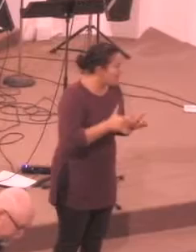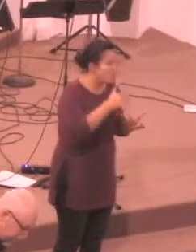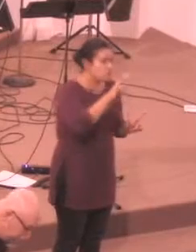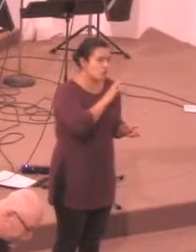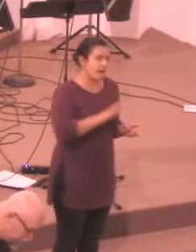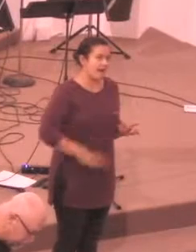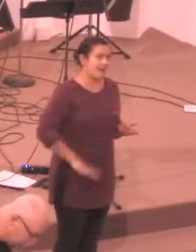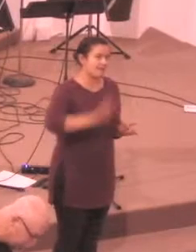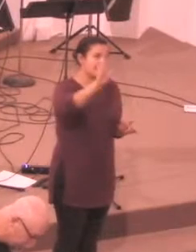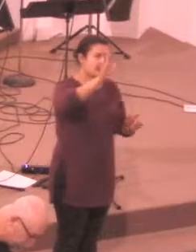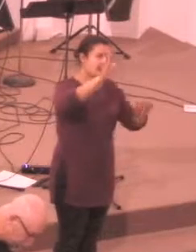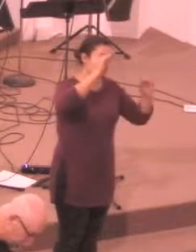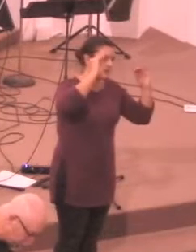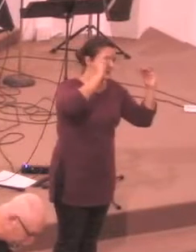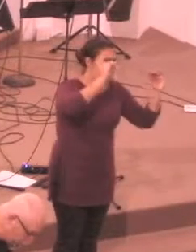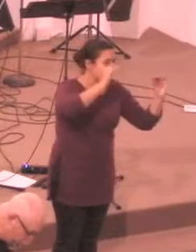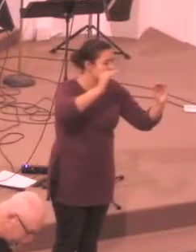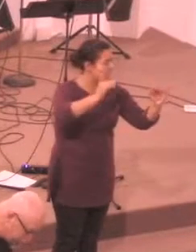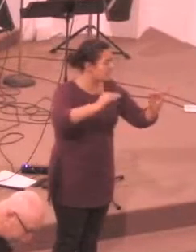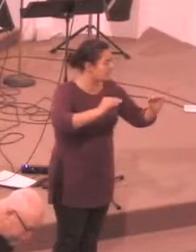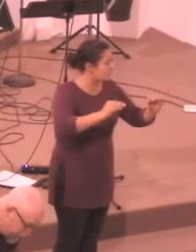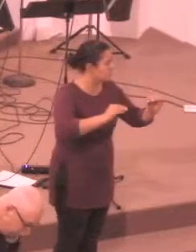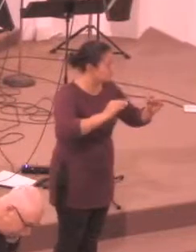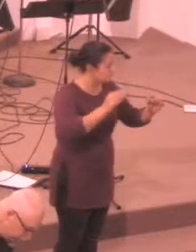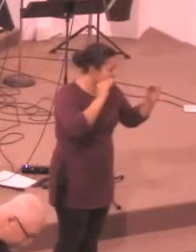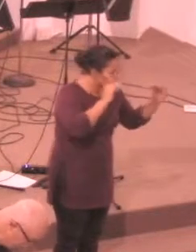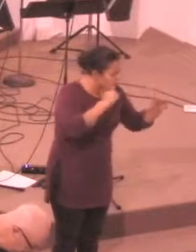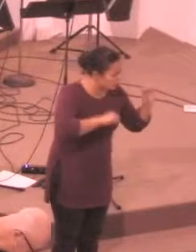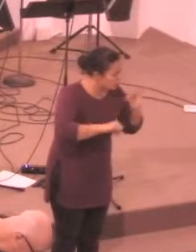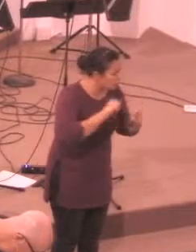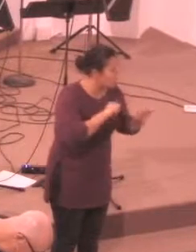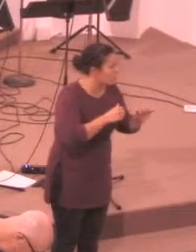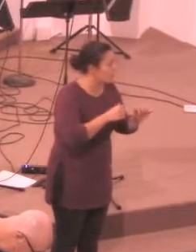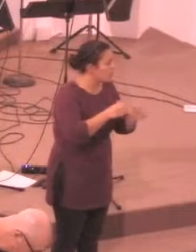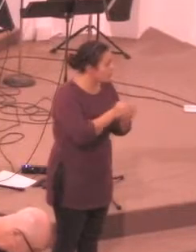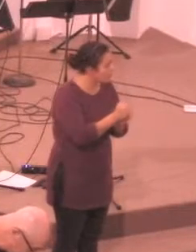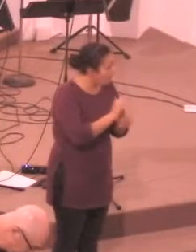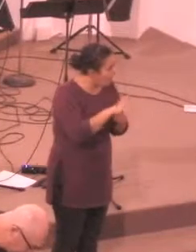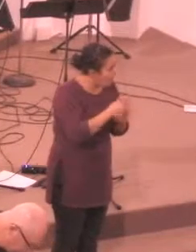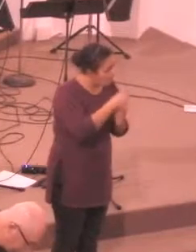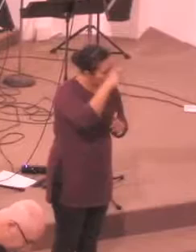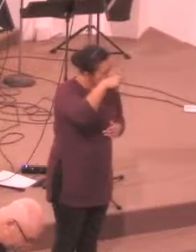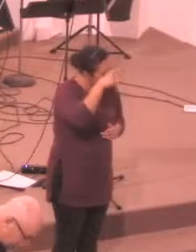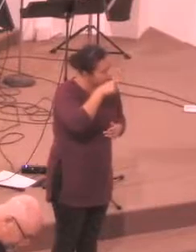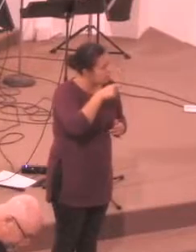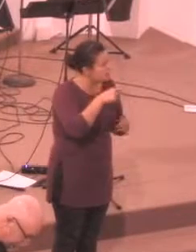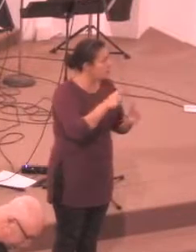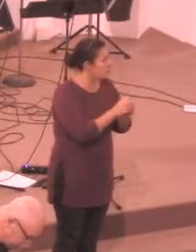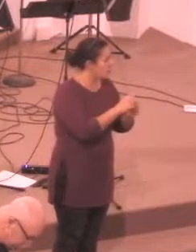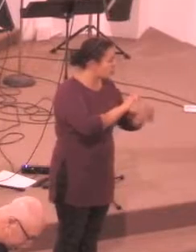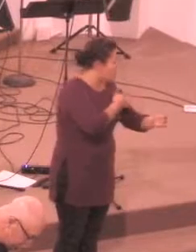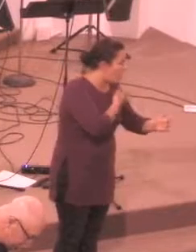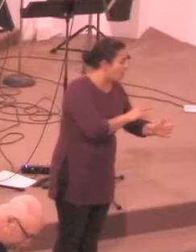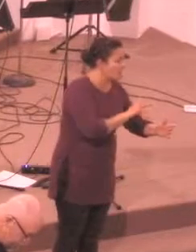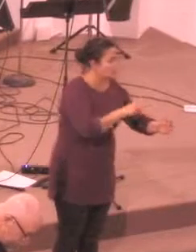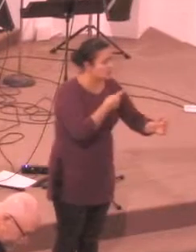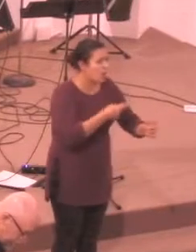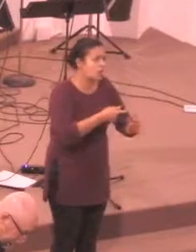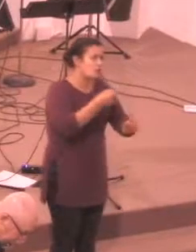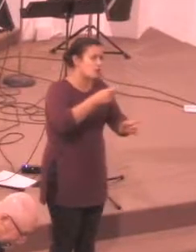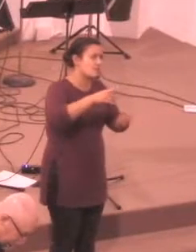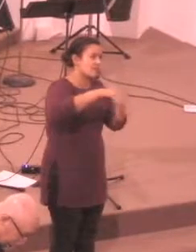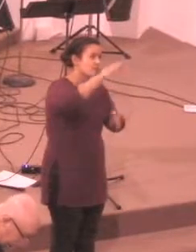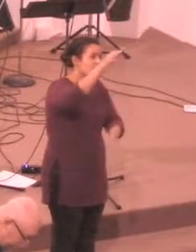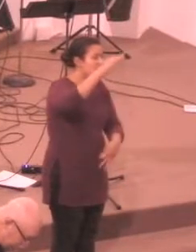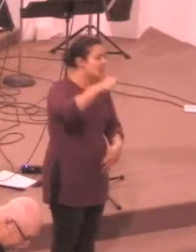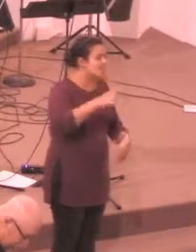as you teach and admonish one another with all wisdom through psalms, hymns, and songs from the Spirit. We just read that a little bit ago too. Singing